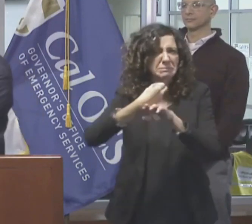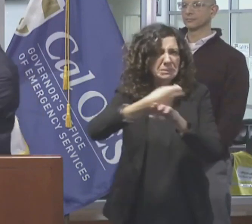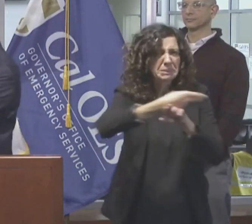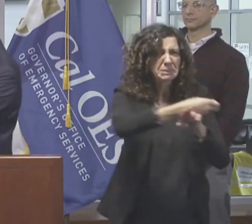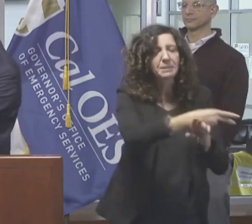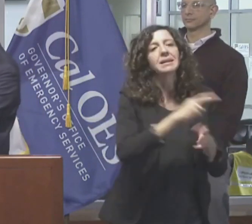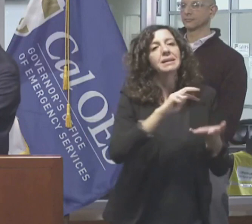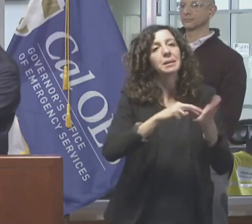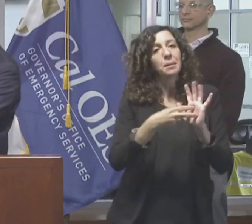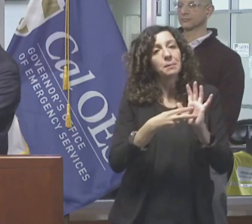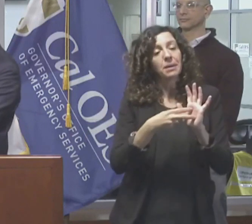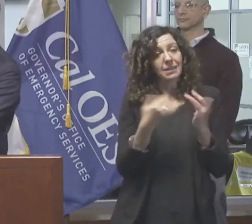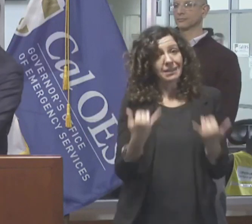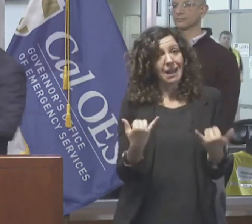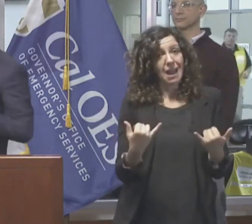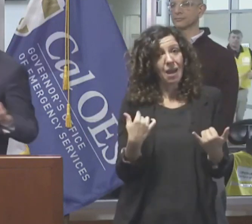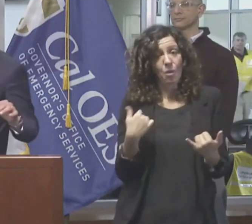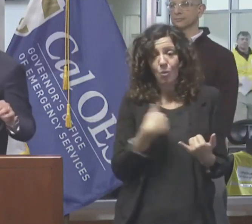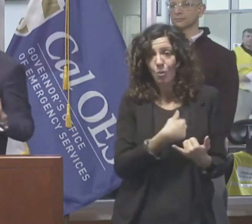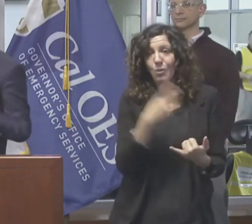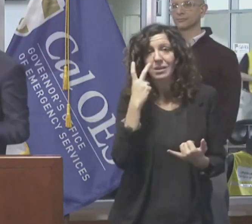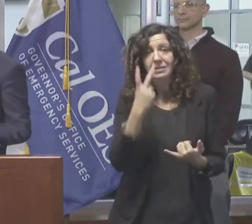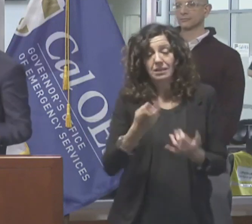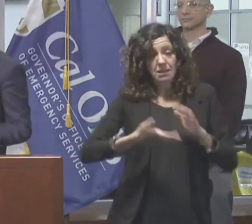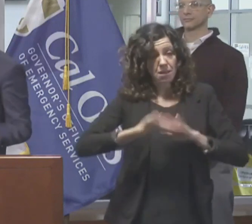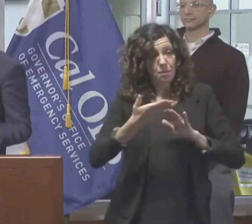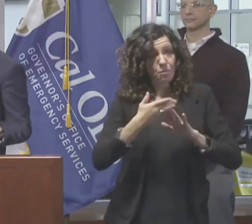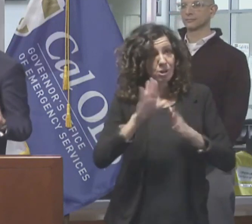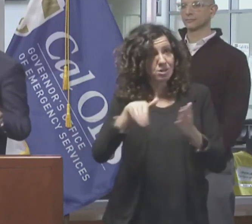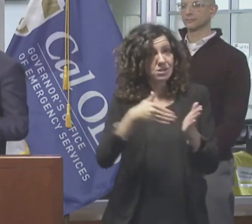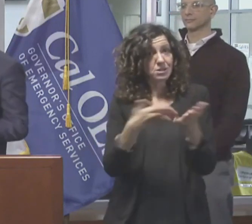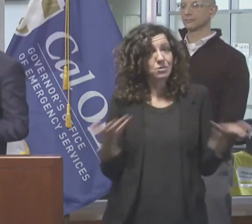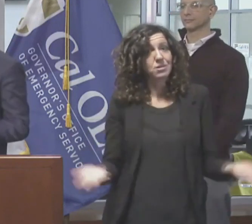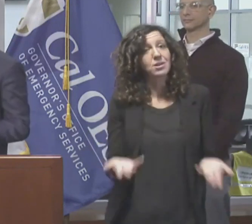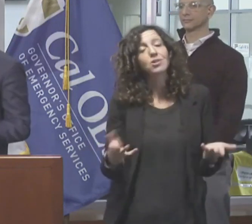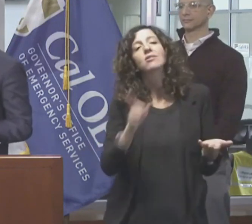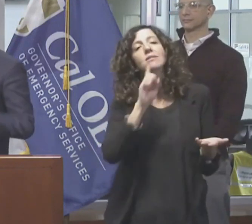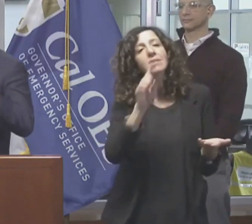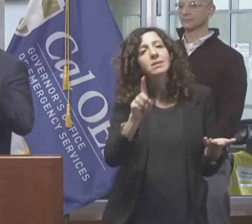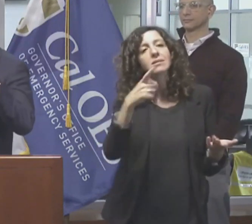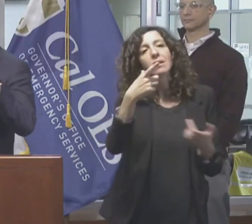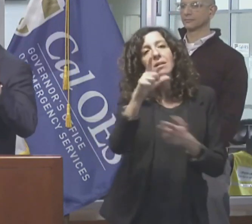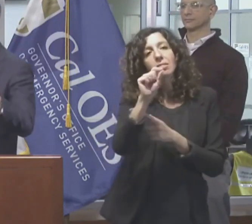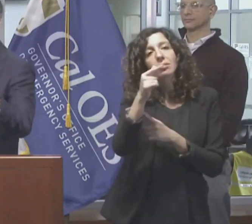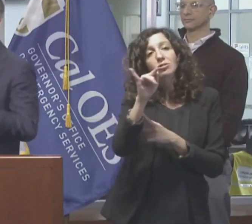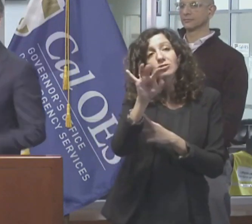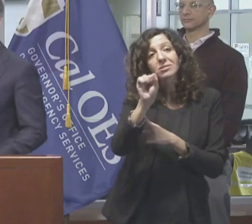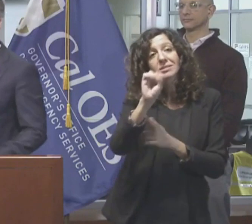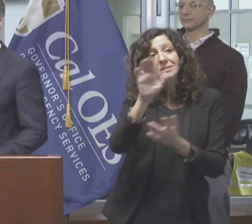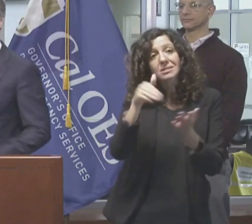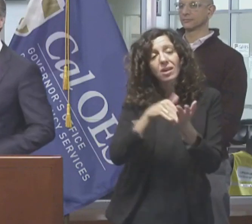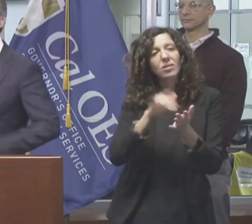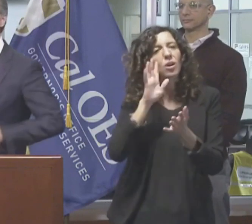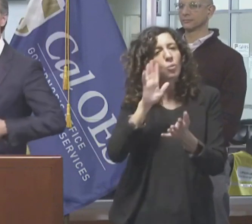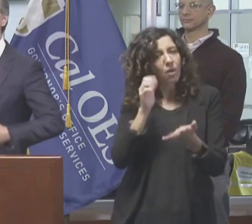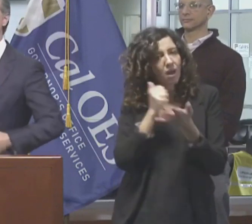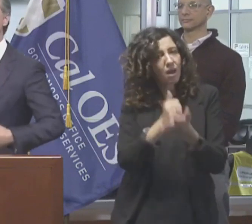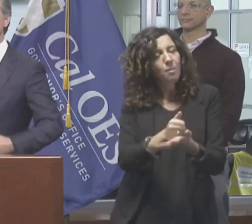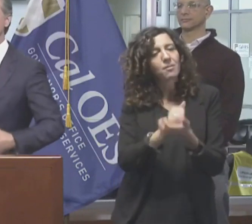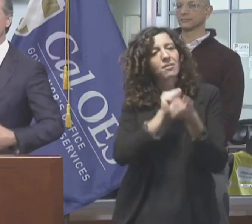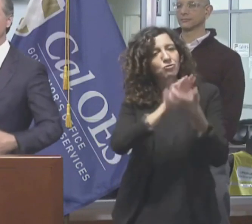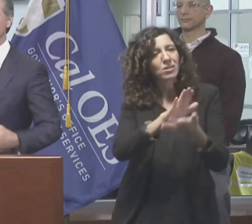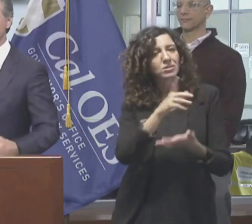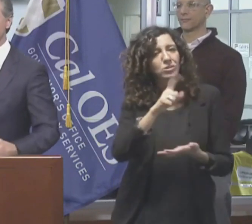at scale, the operations center here is a logistics center to specifically address those issues. That's